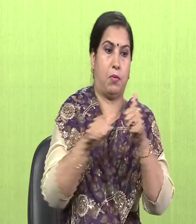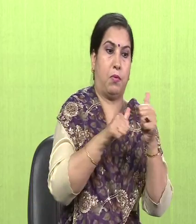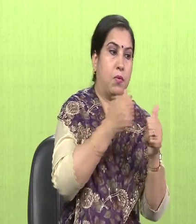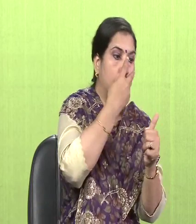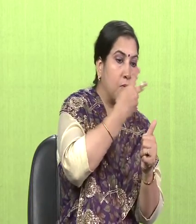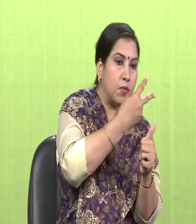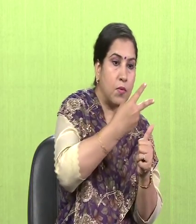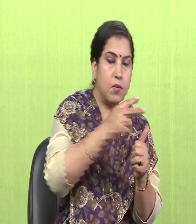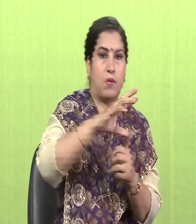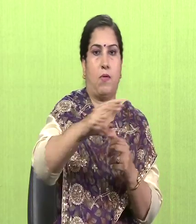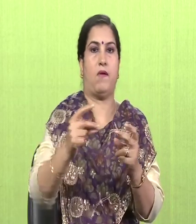quickly.